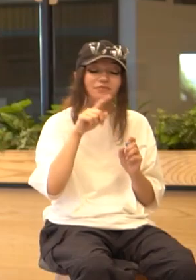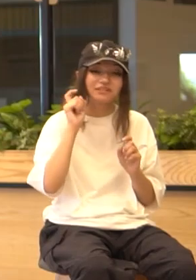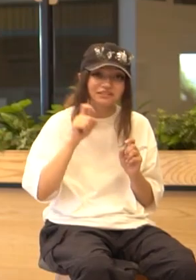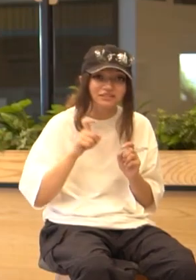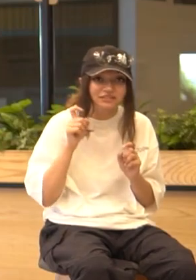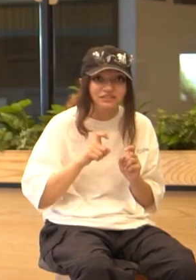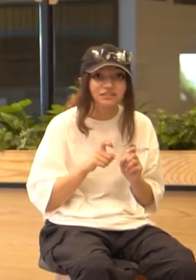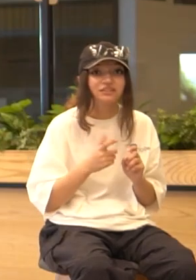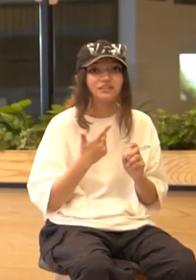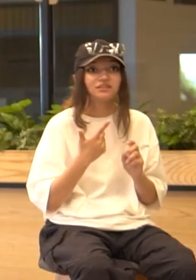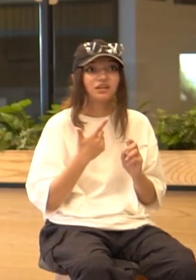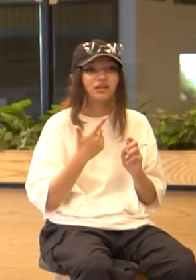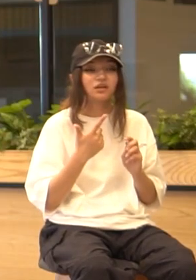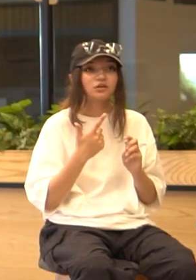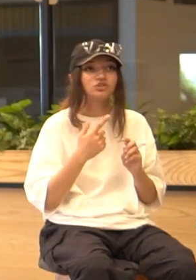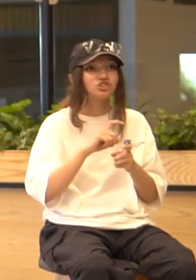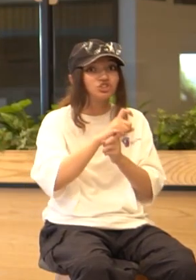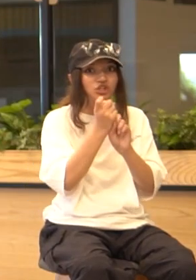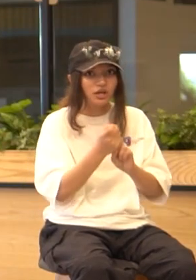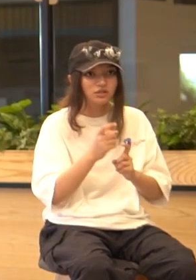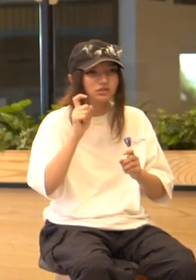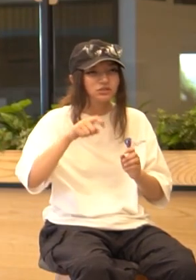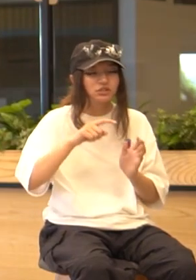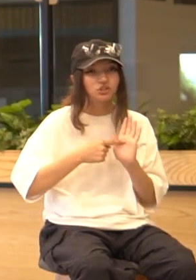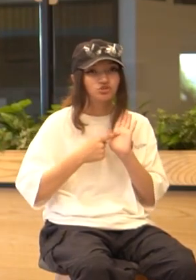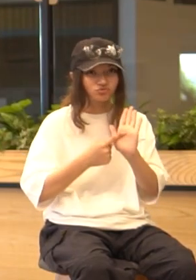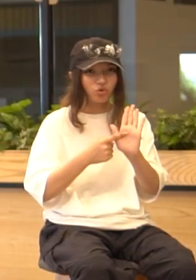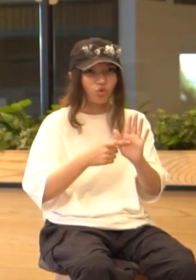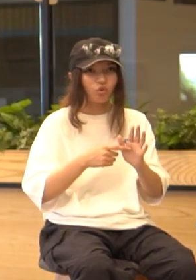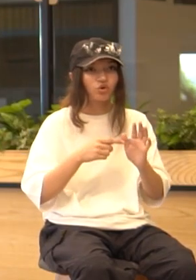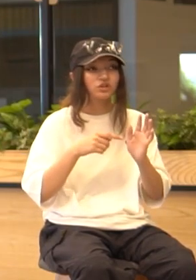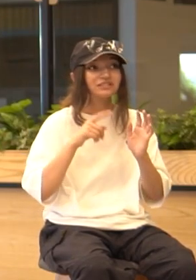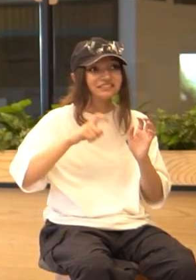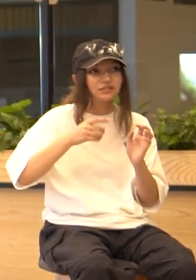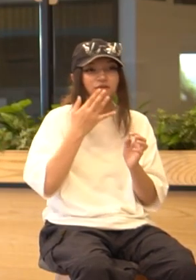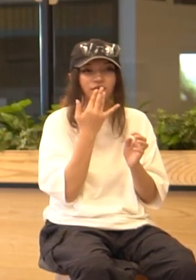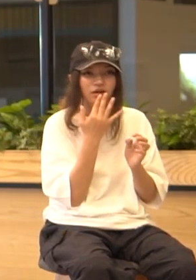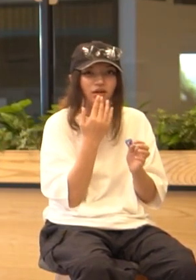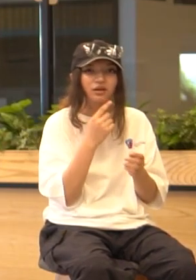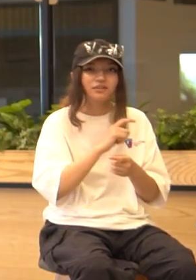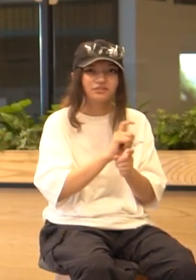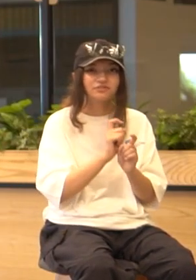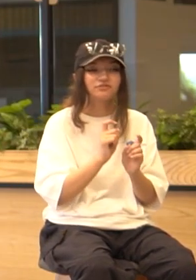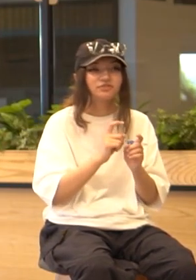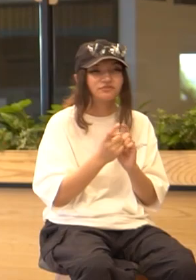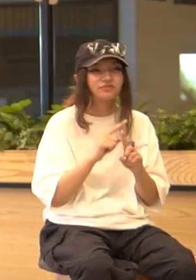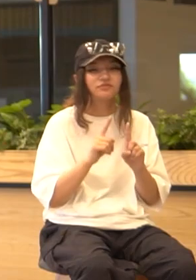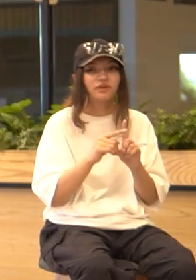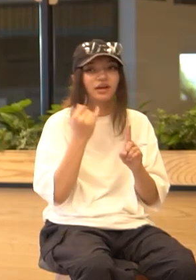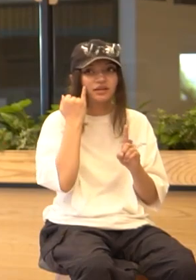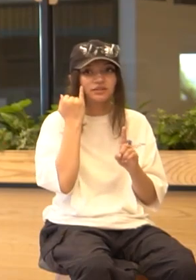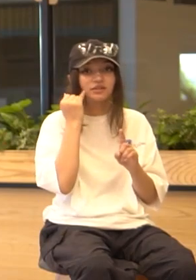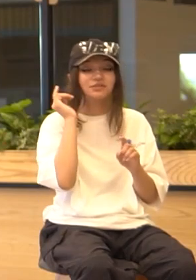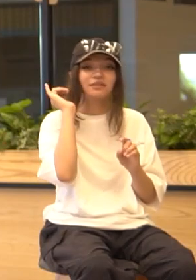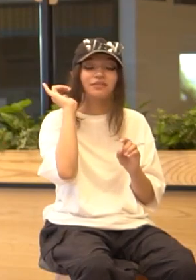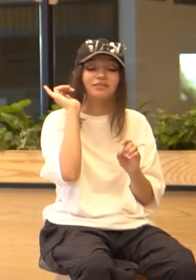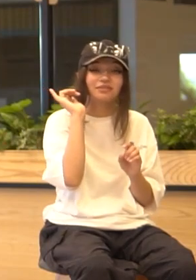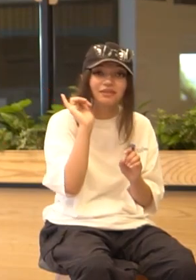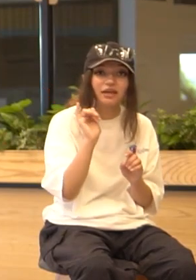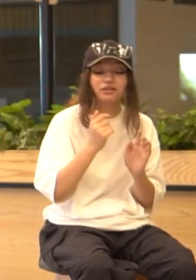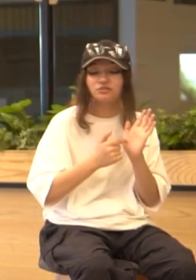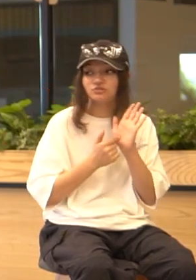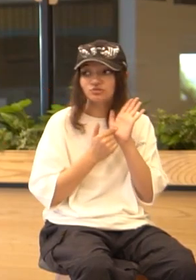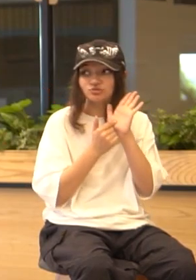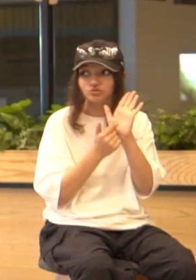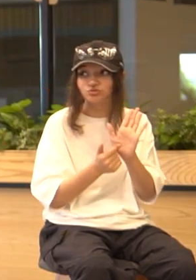need something that stands out. I think that is the one thing that draws us towards a lot of like different display fonts, right?